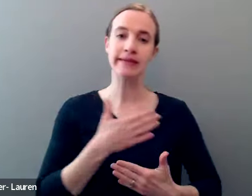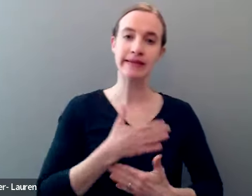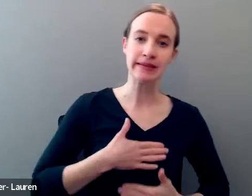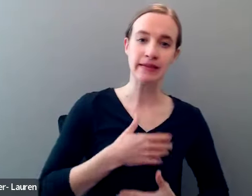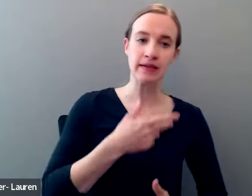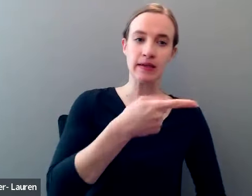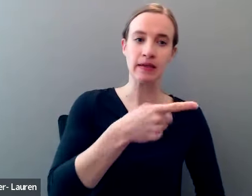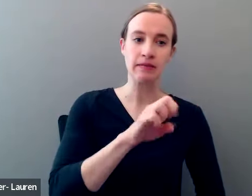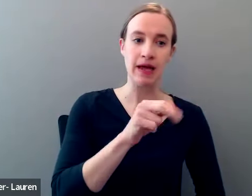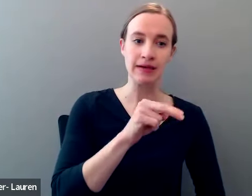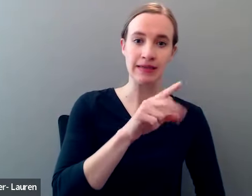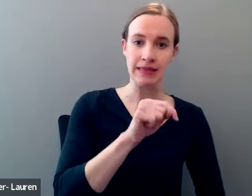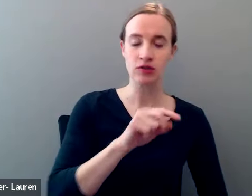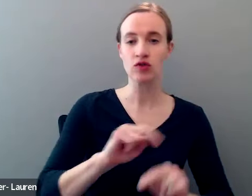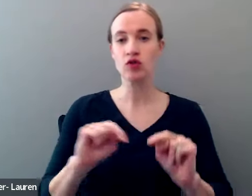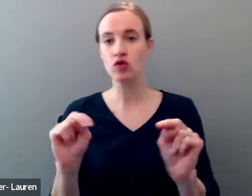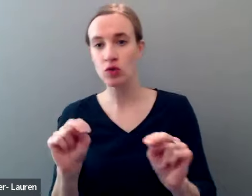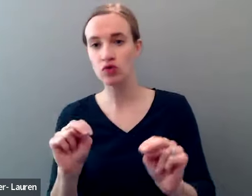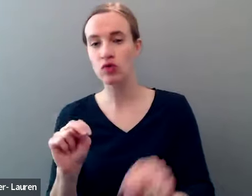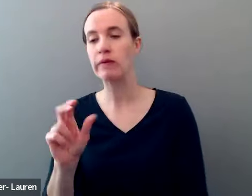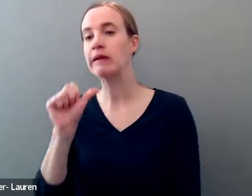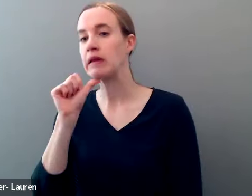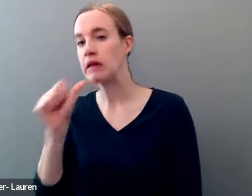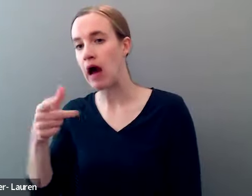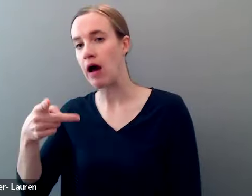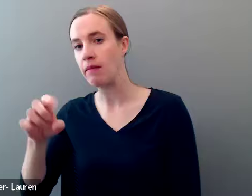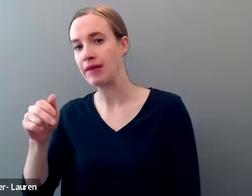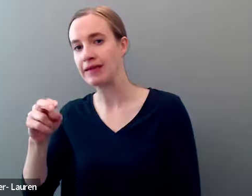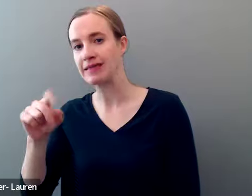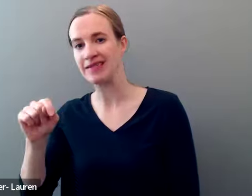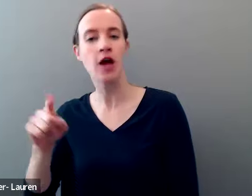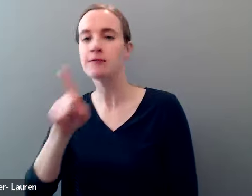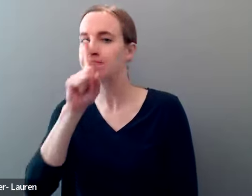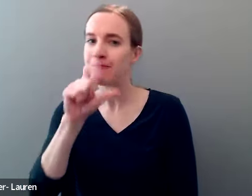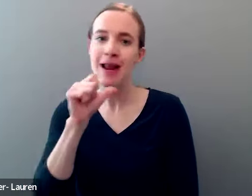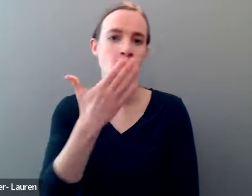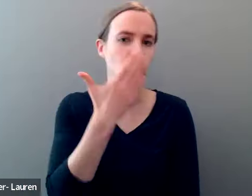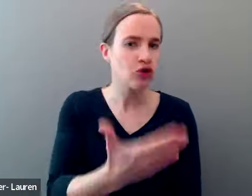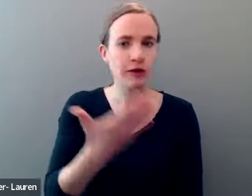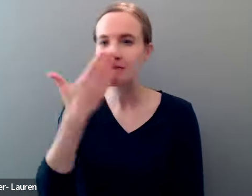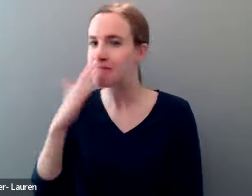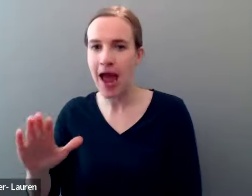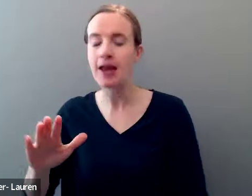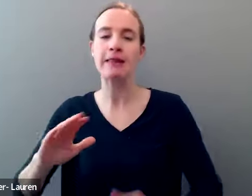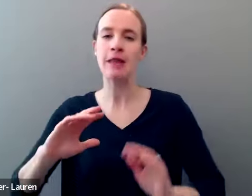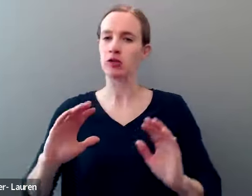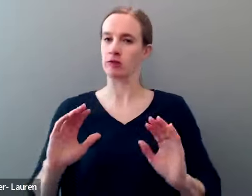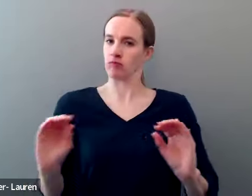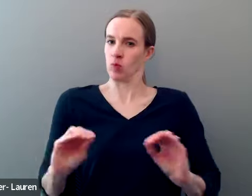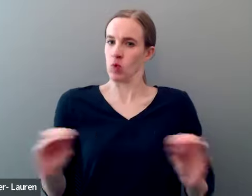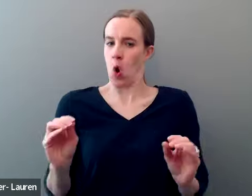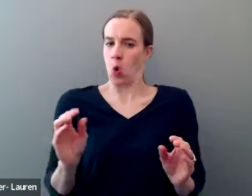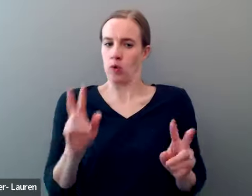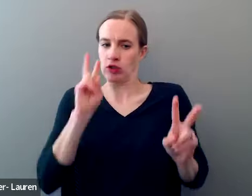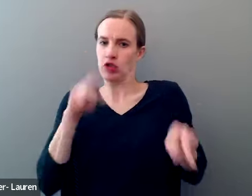or positive or negative. There really is minimal judgment, if any. The only judgment would be if we bring it, and